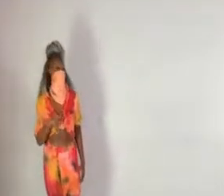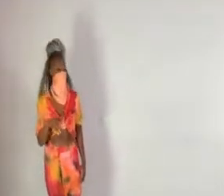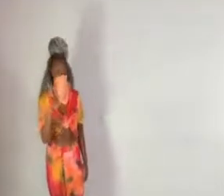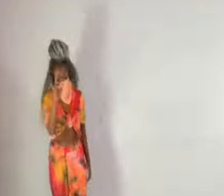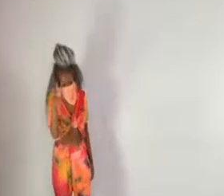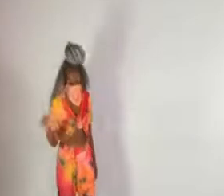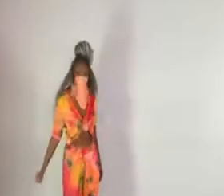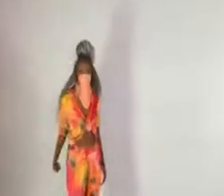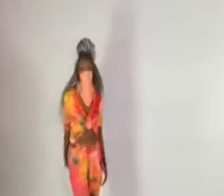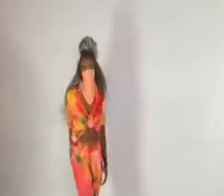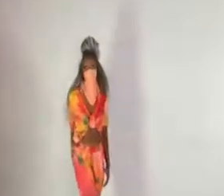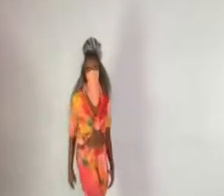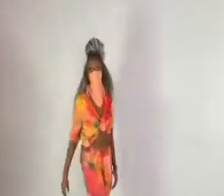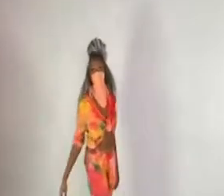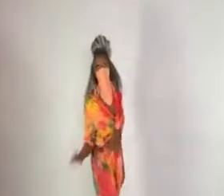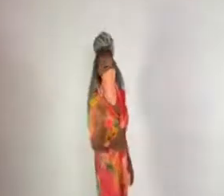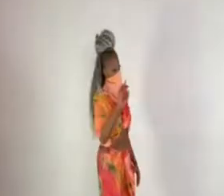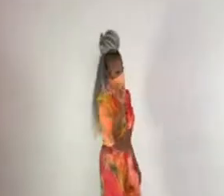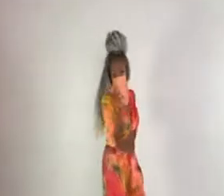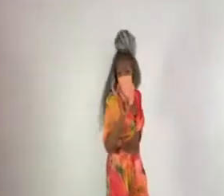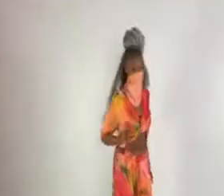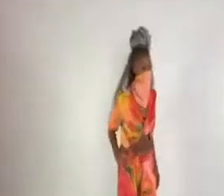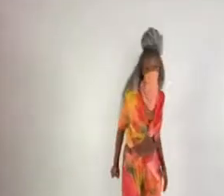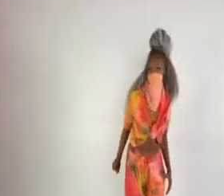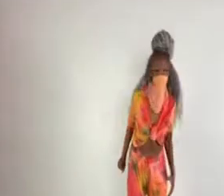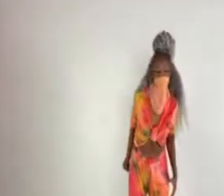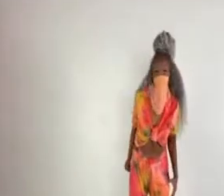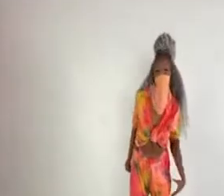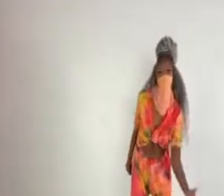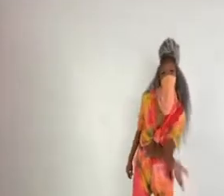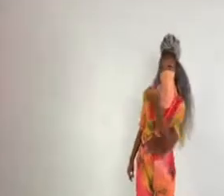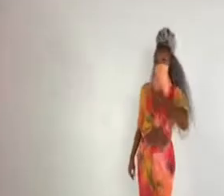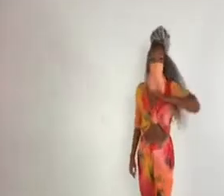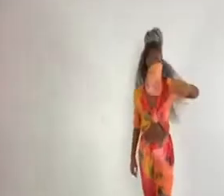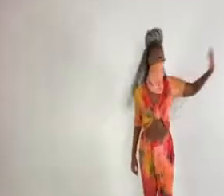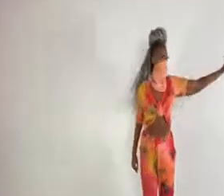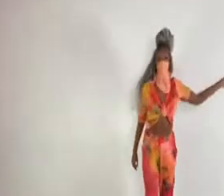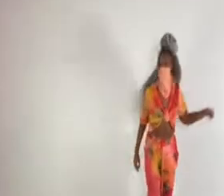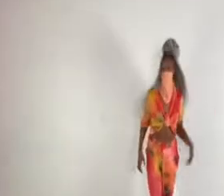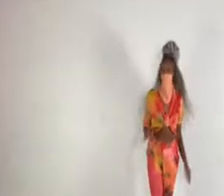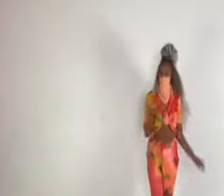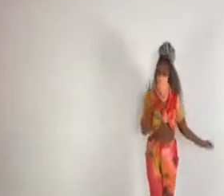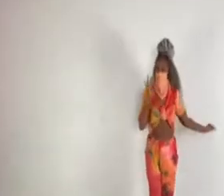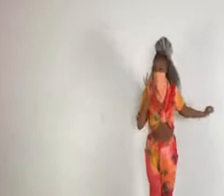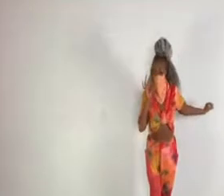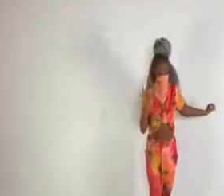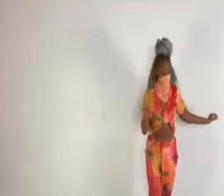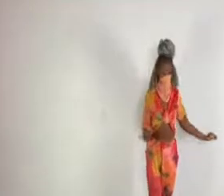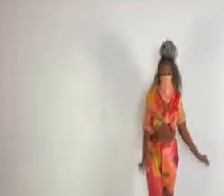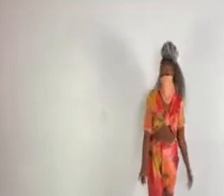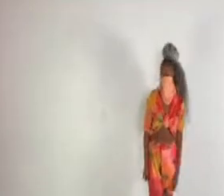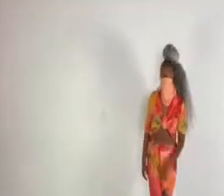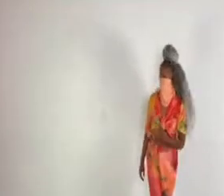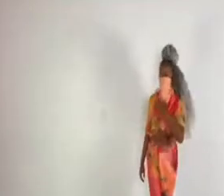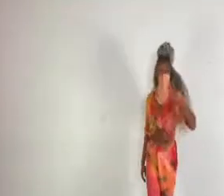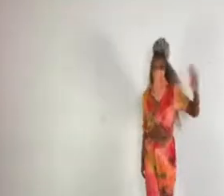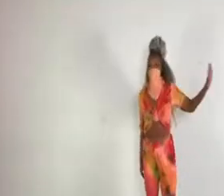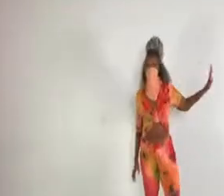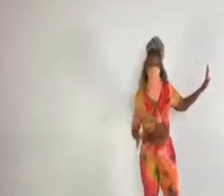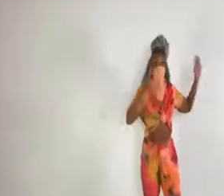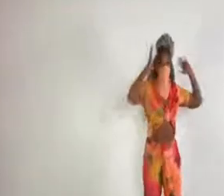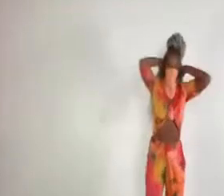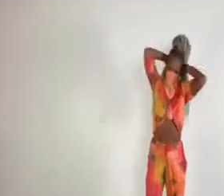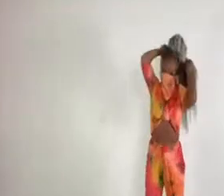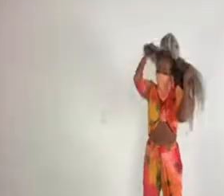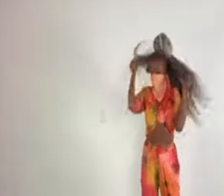my friend. Your mom is drinking the Kool-Aid again. With the new hairdo and fabulous looks, while hijacking food